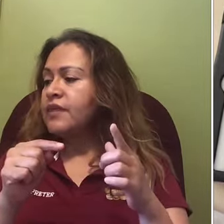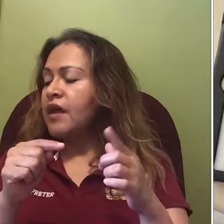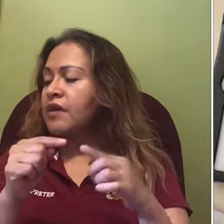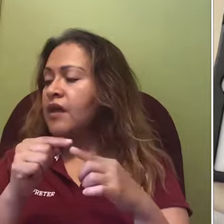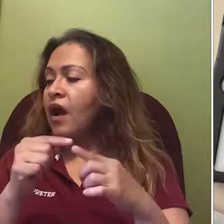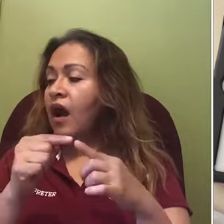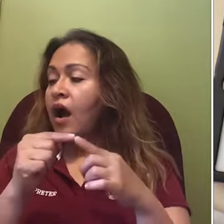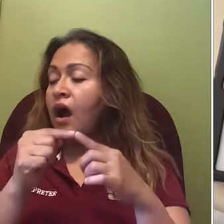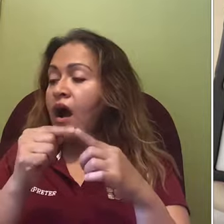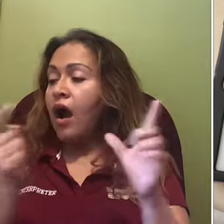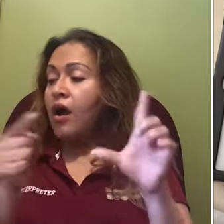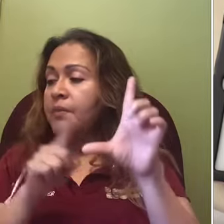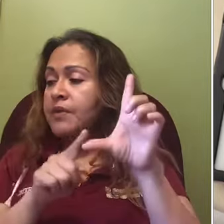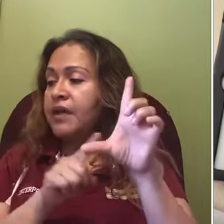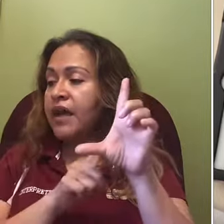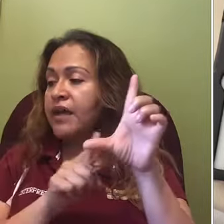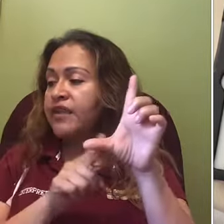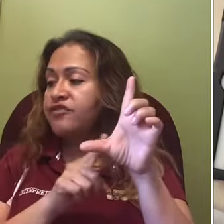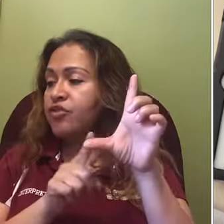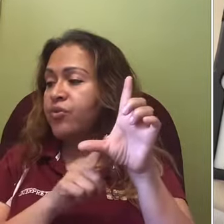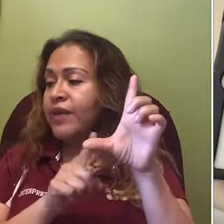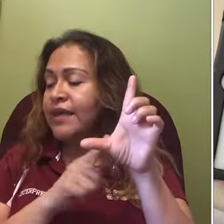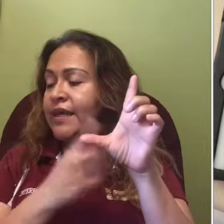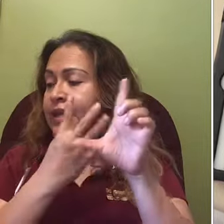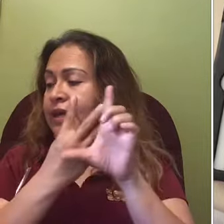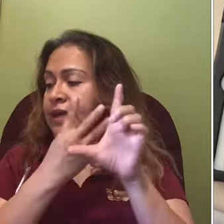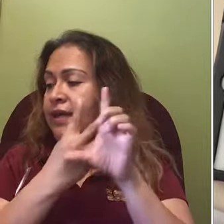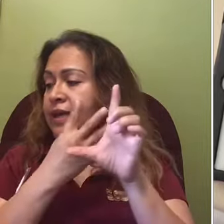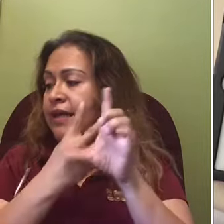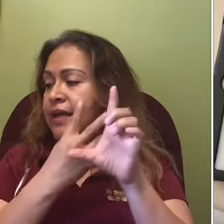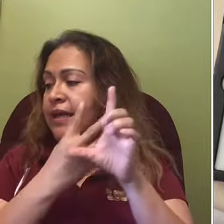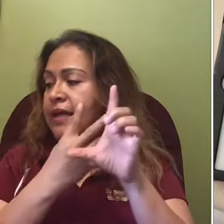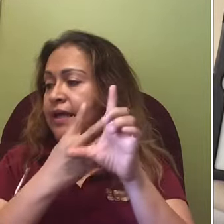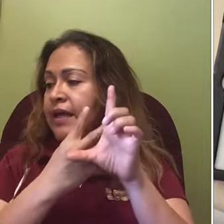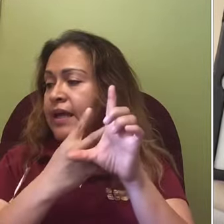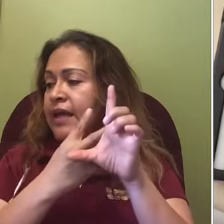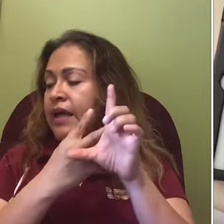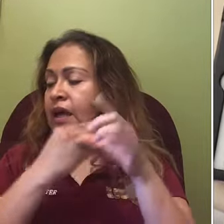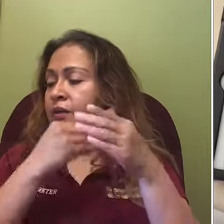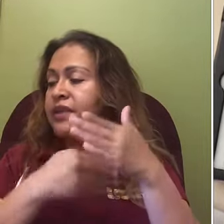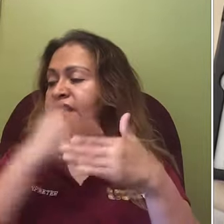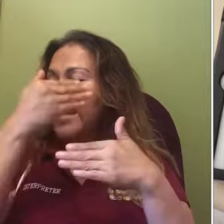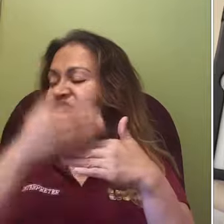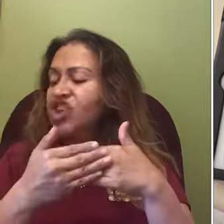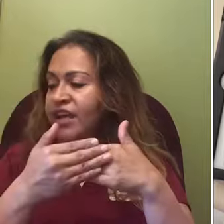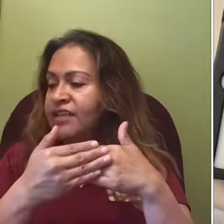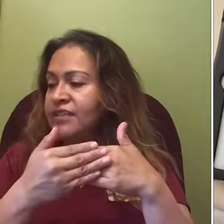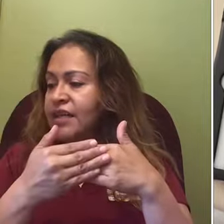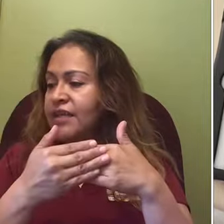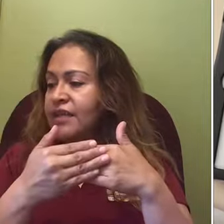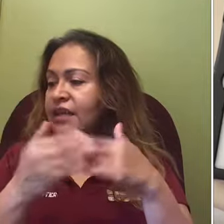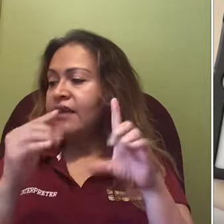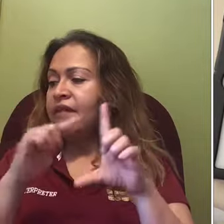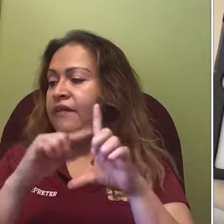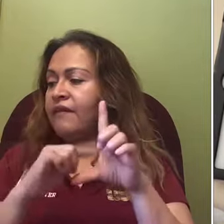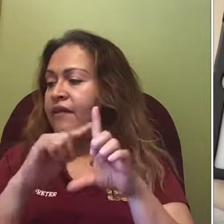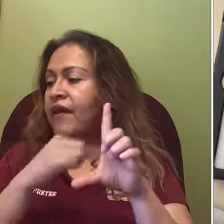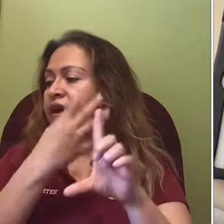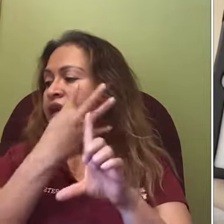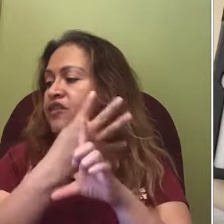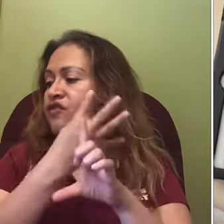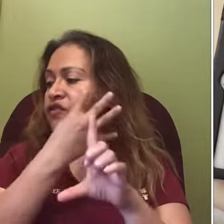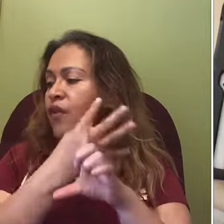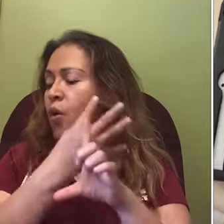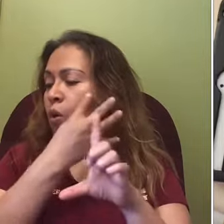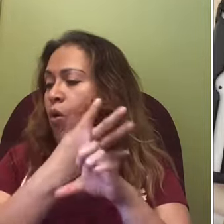3. The opposite side is 3. What is the adjacent side? We already figured that out. The adjacent side is 4.